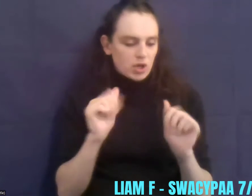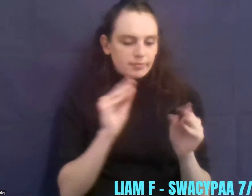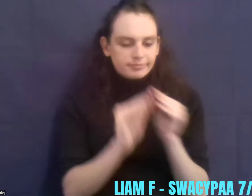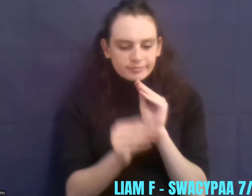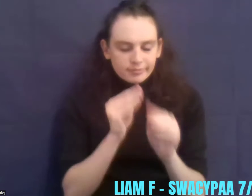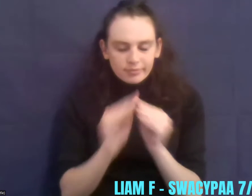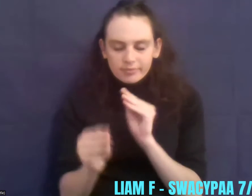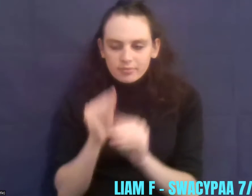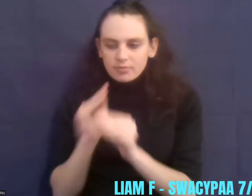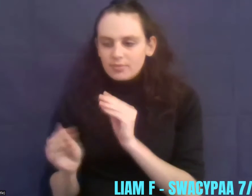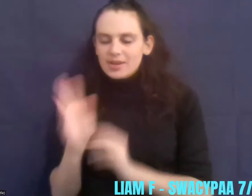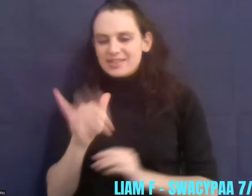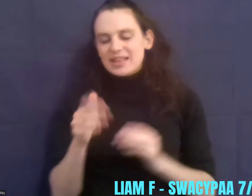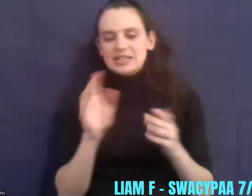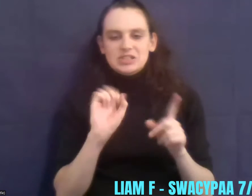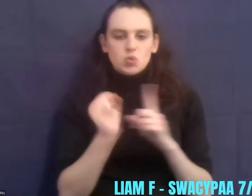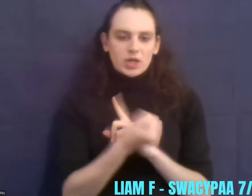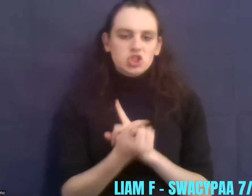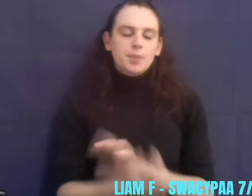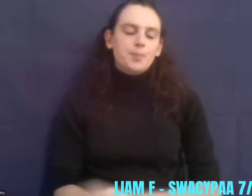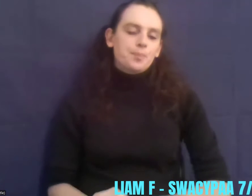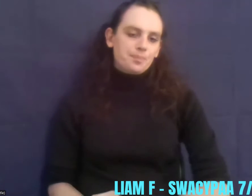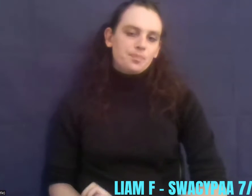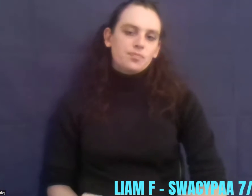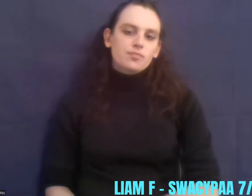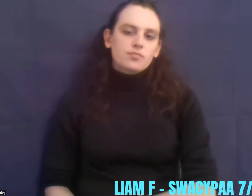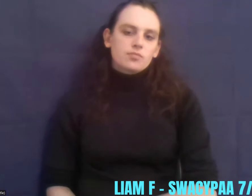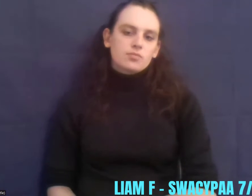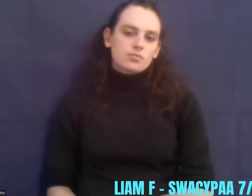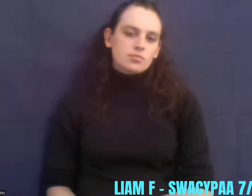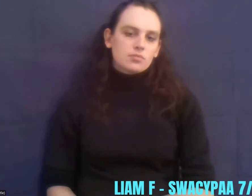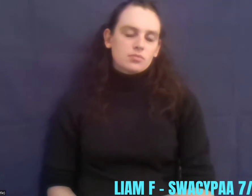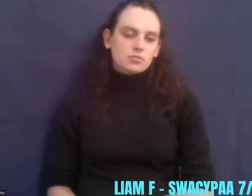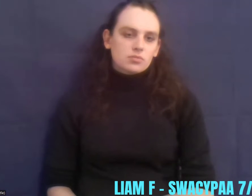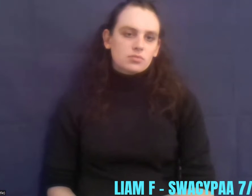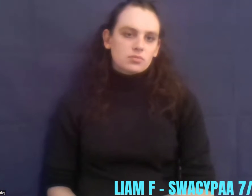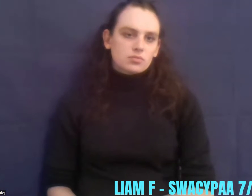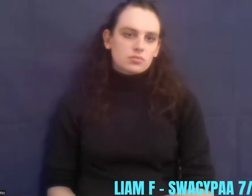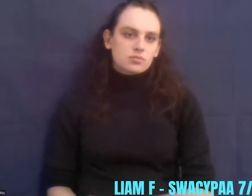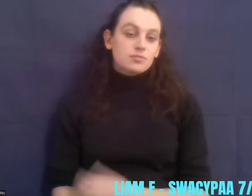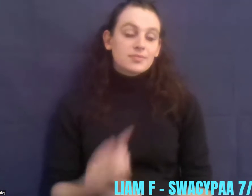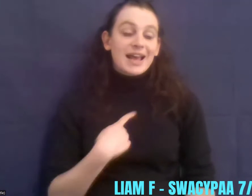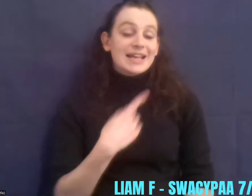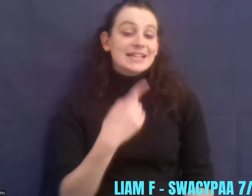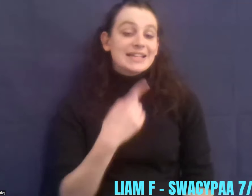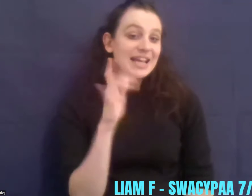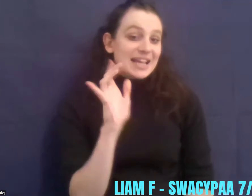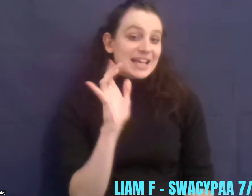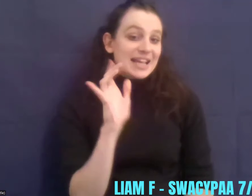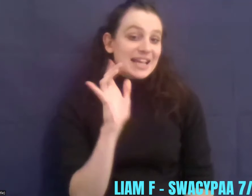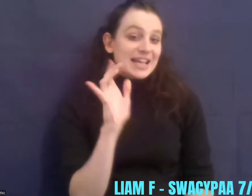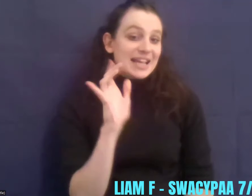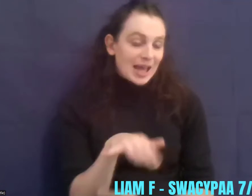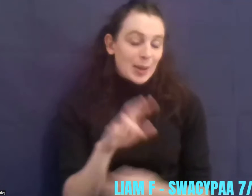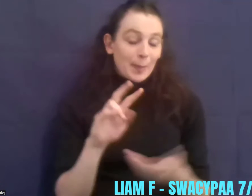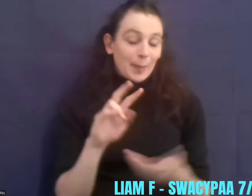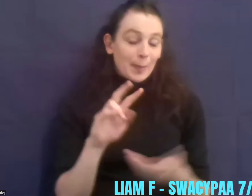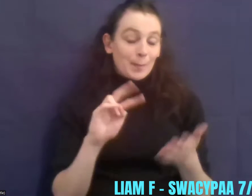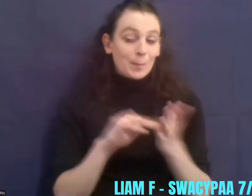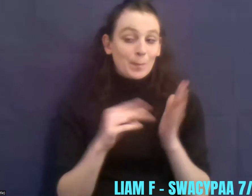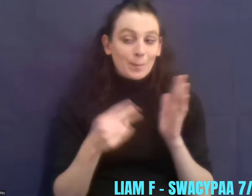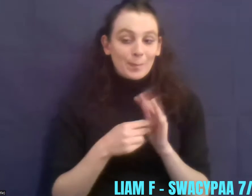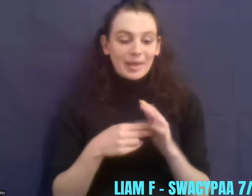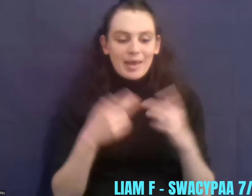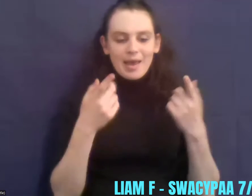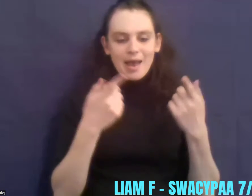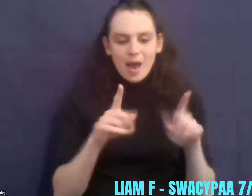Um, Now, I say that doesn't mean it all happened overnight for me. I started